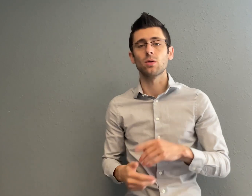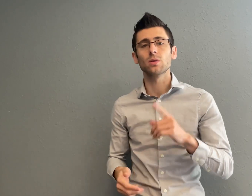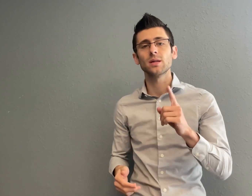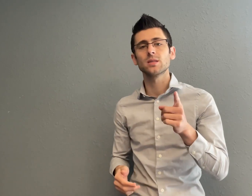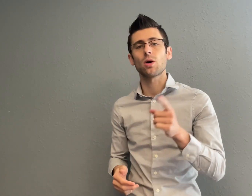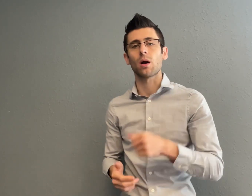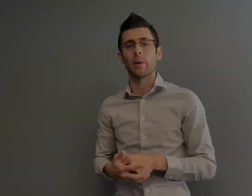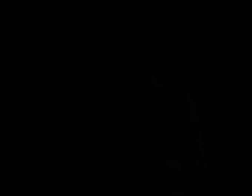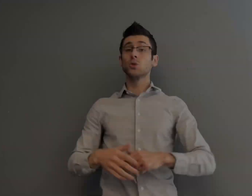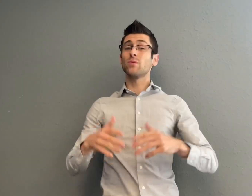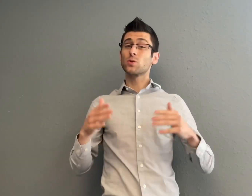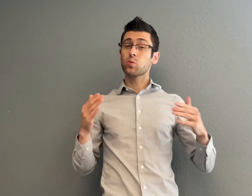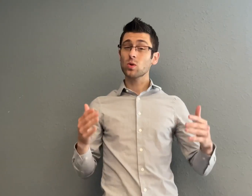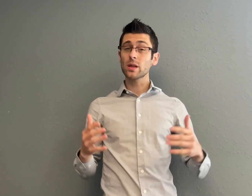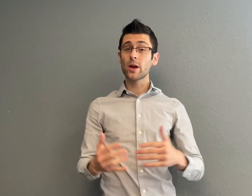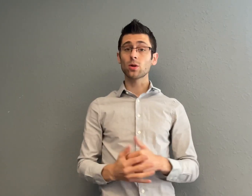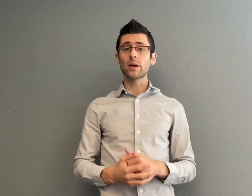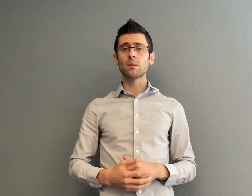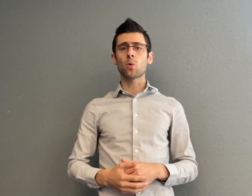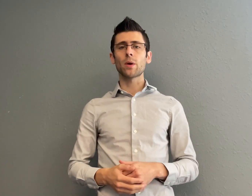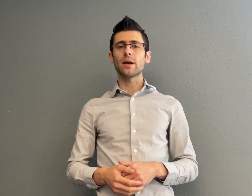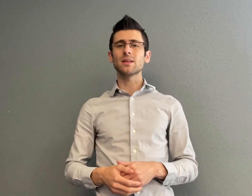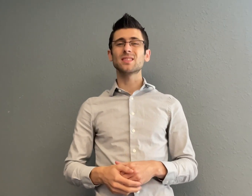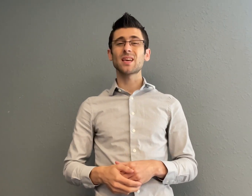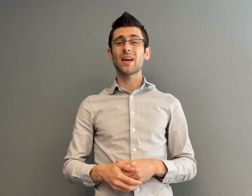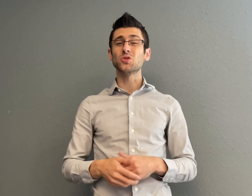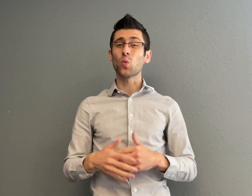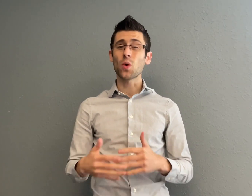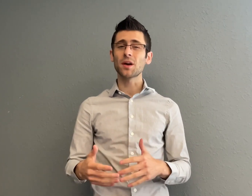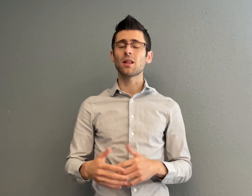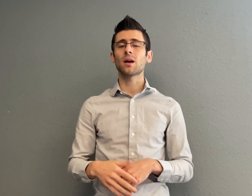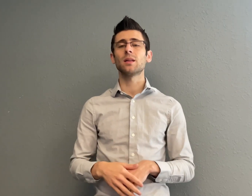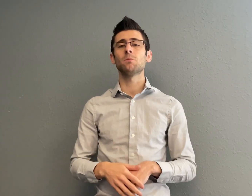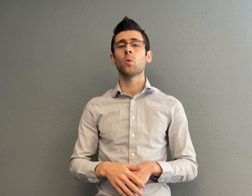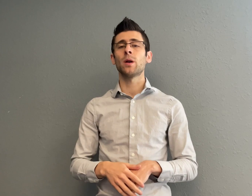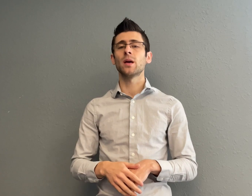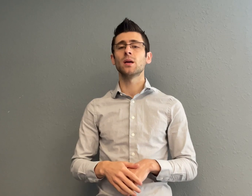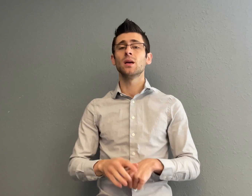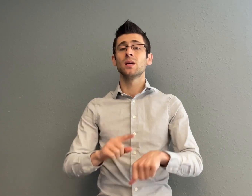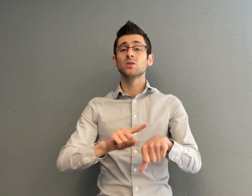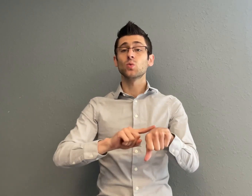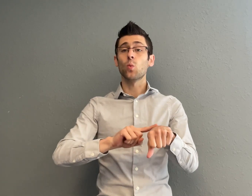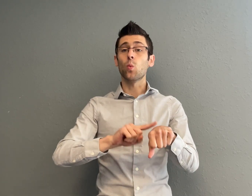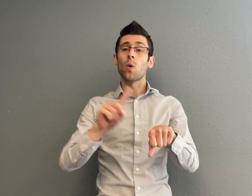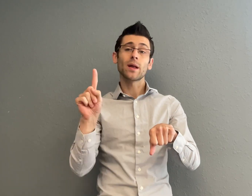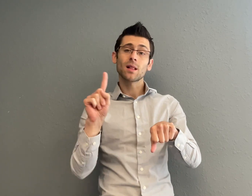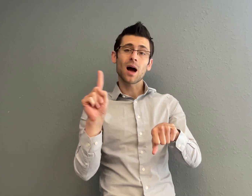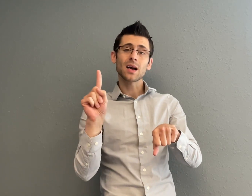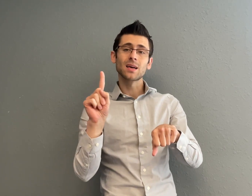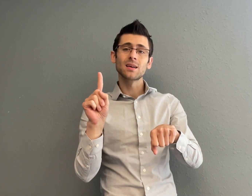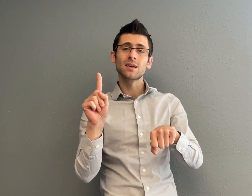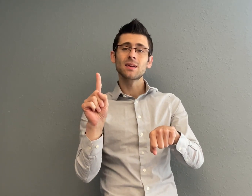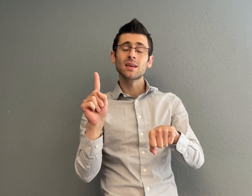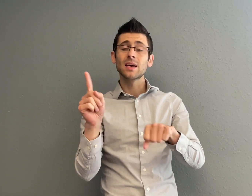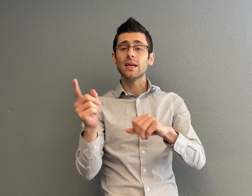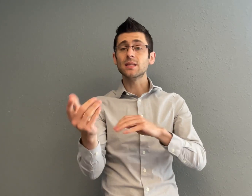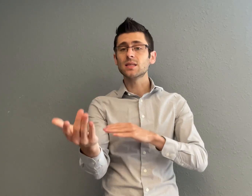let's talk about that. So if it's really early in the morning, let's say it's 1 o'clock in the morning. It's 1 o'clock, and instead of